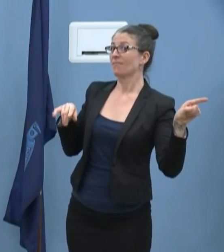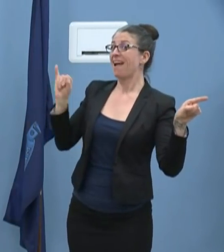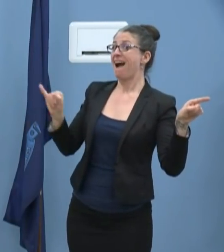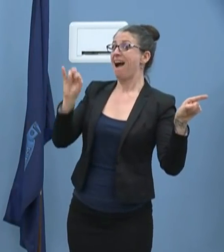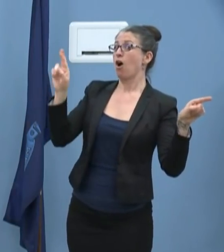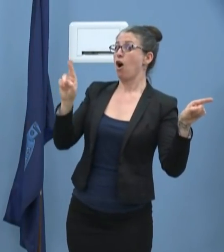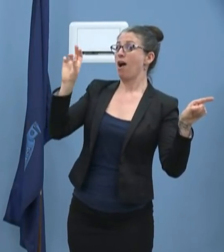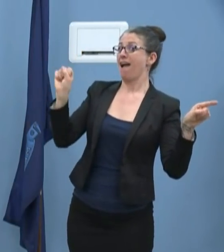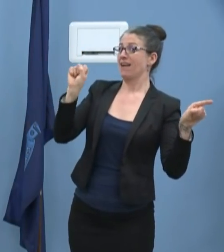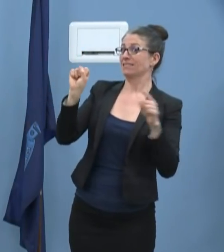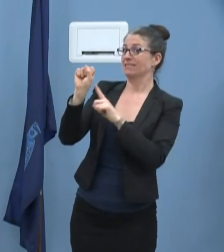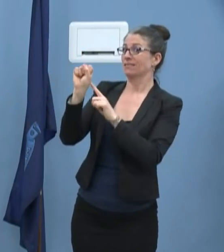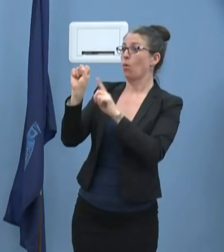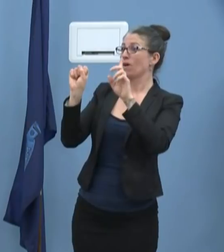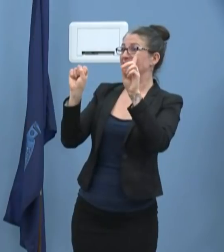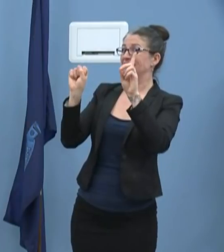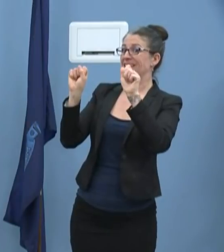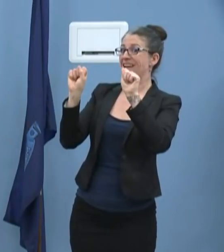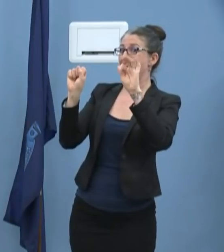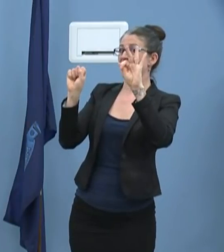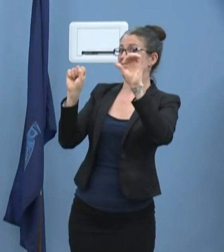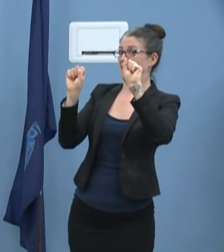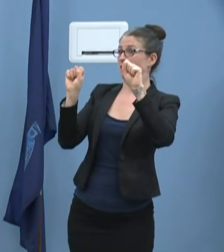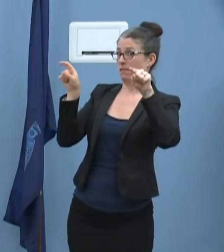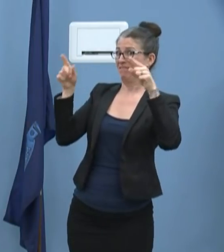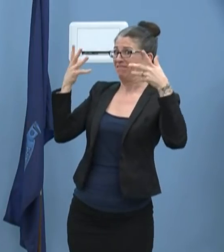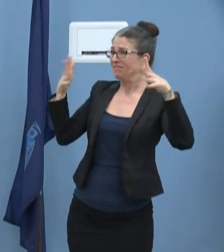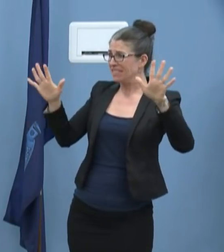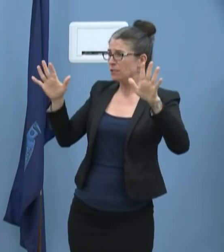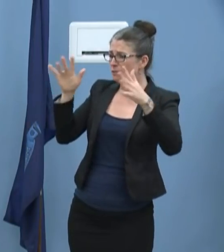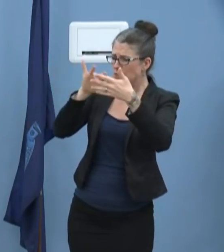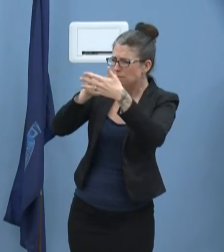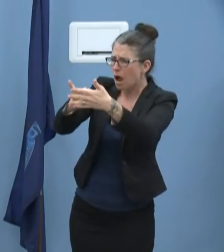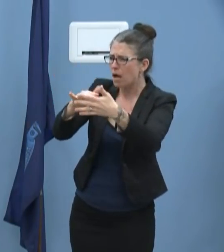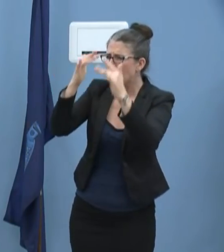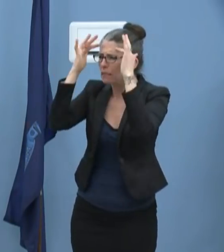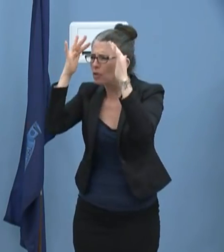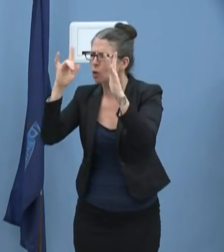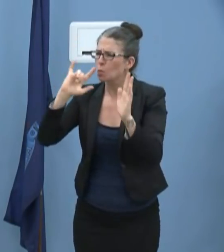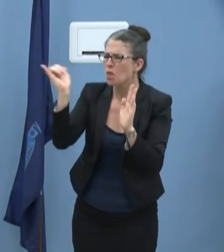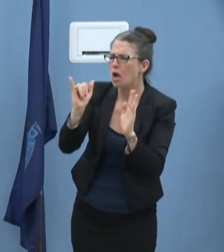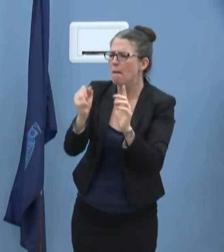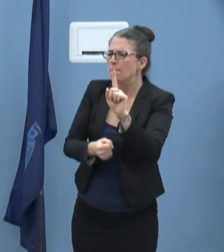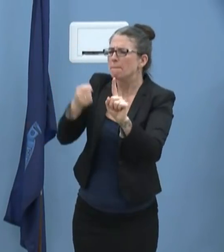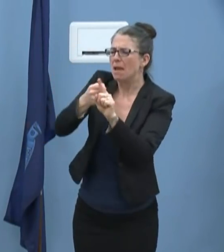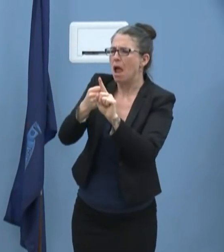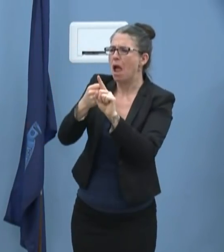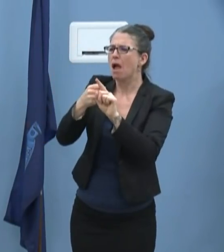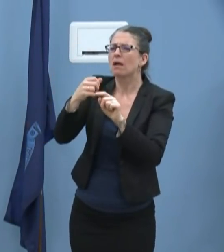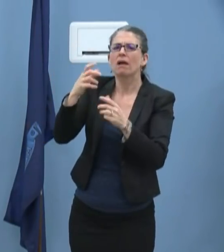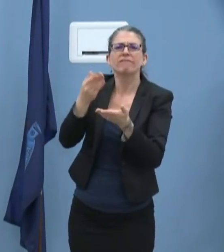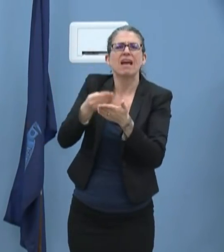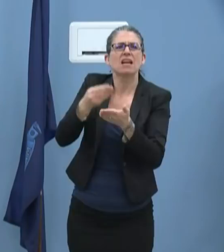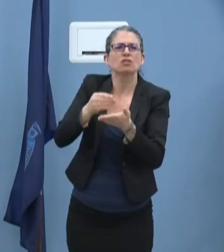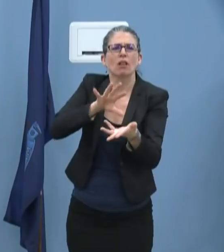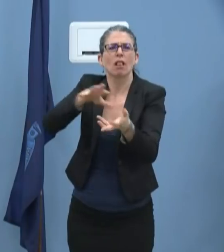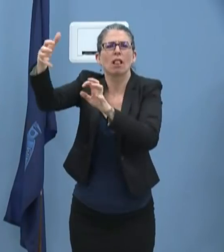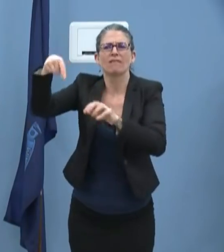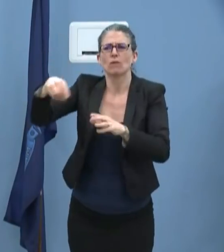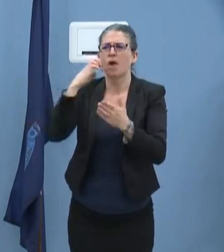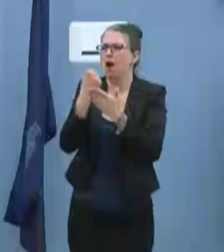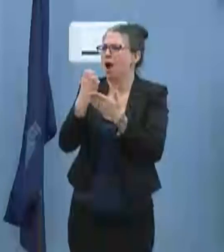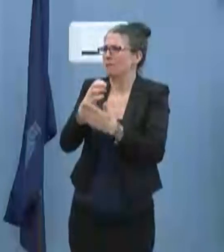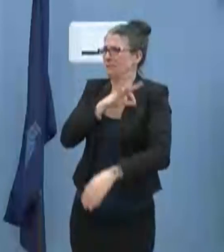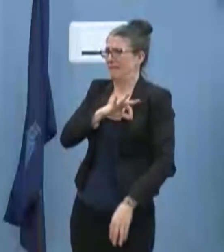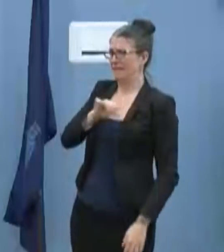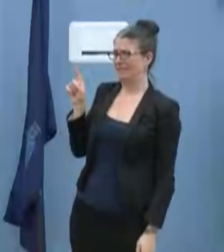scenarios? I know it's early. Economic impact. Exactly. Economic Sure. It's on my mind every day. It's on everybody's minds. And